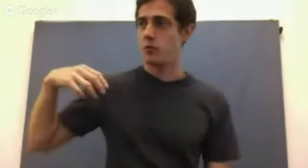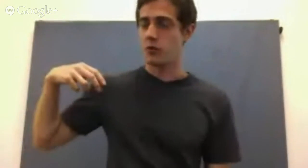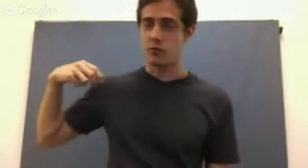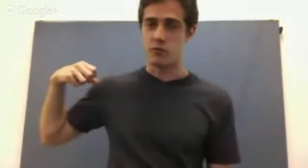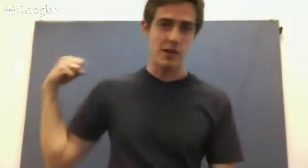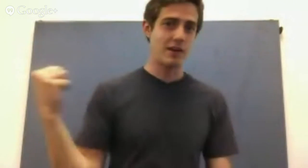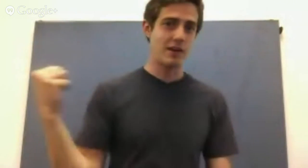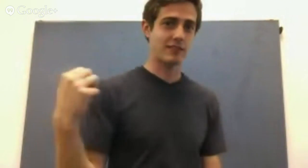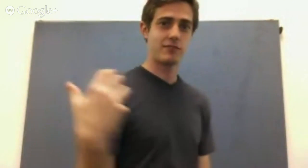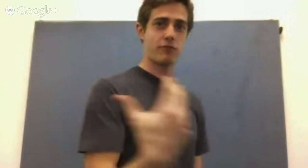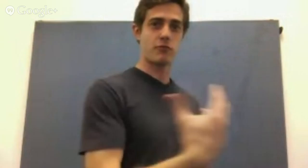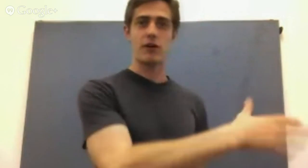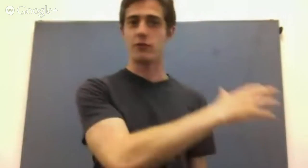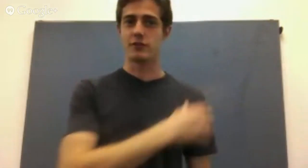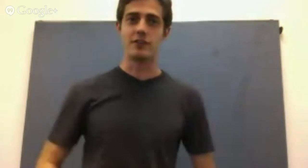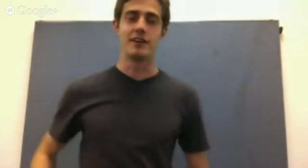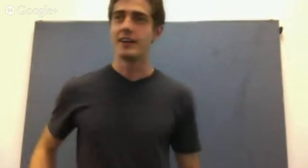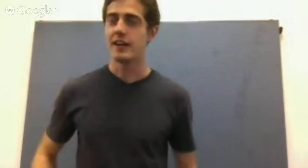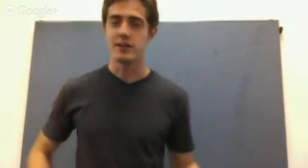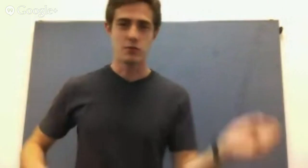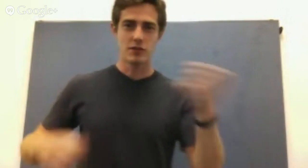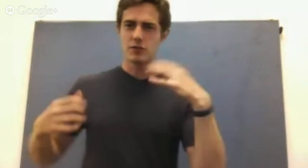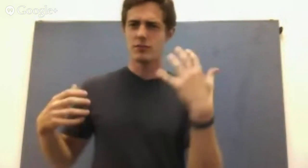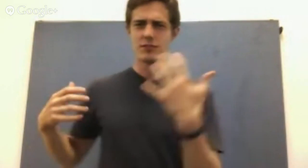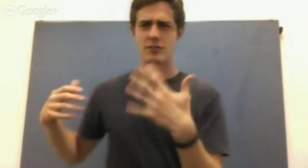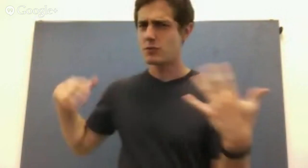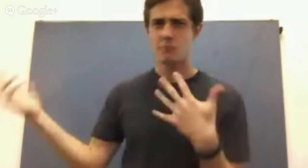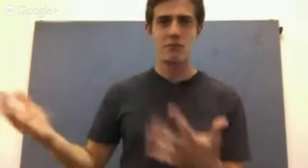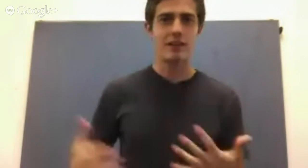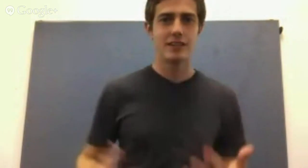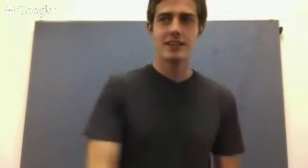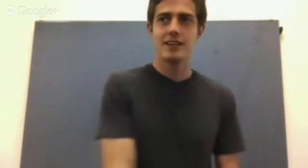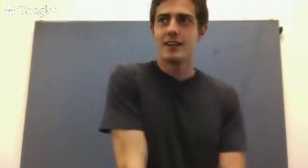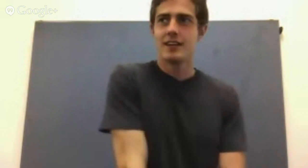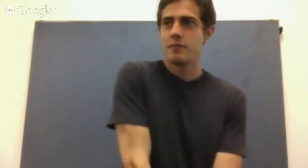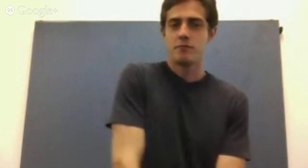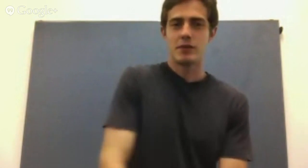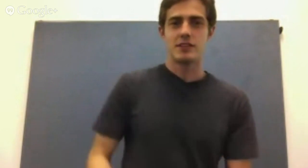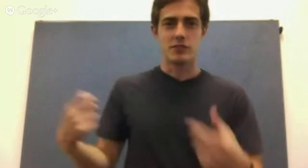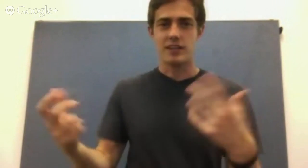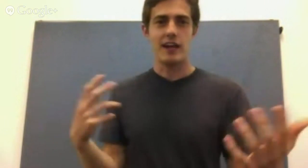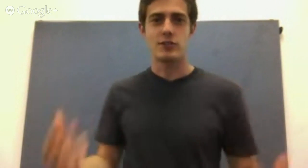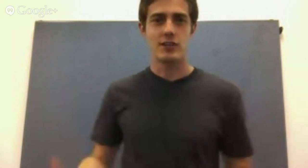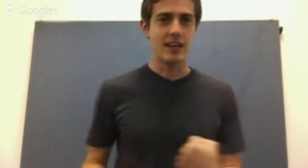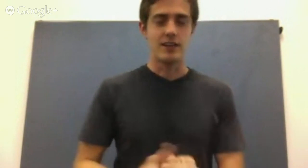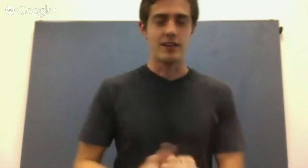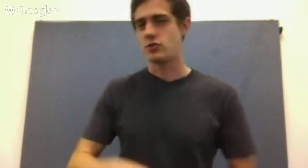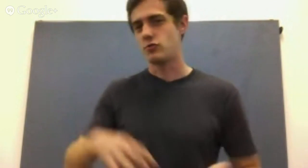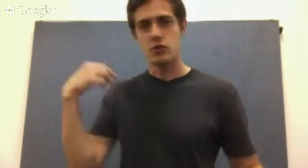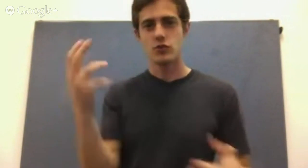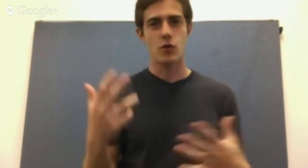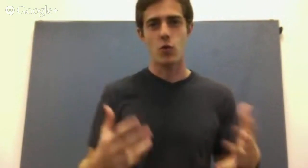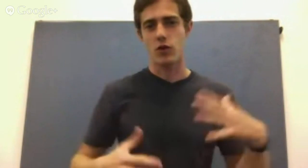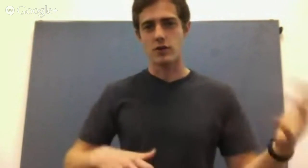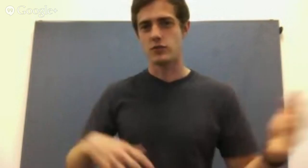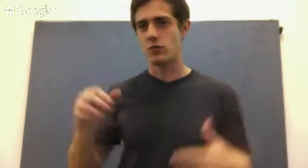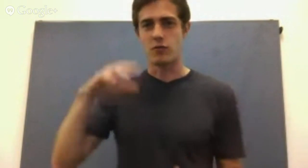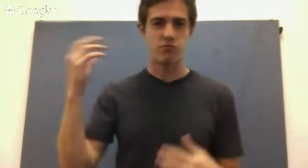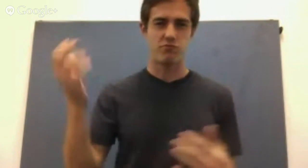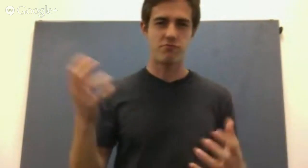were remixed through culture, and you would use a melody because it was catchy and just use your own words or